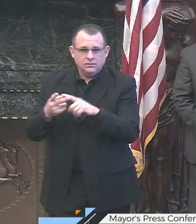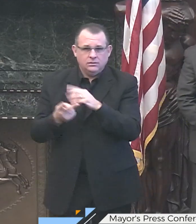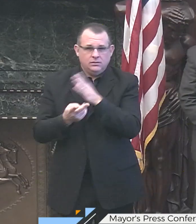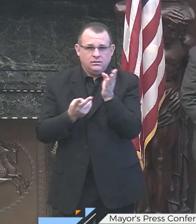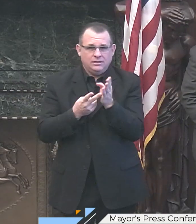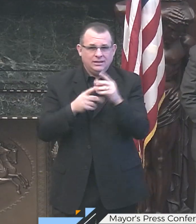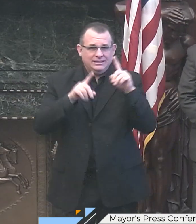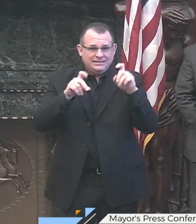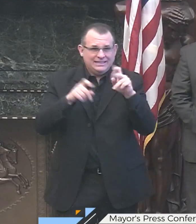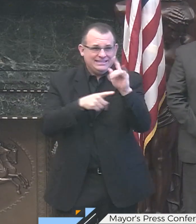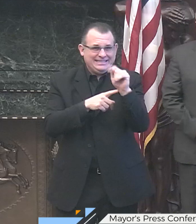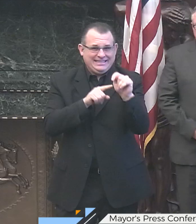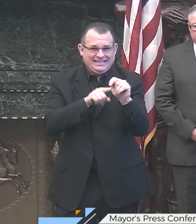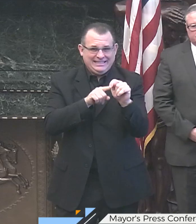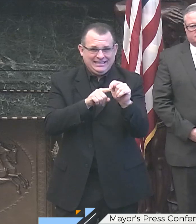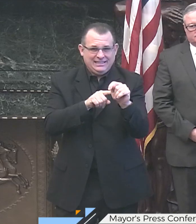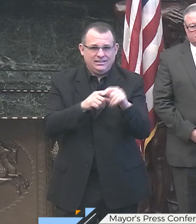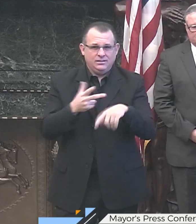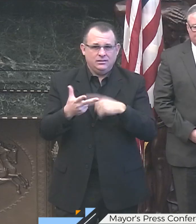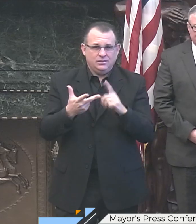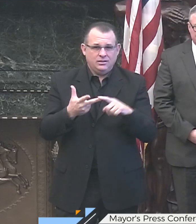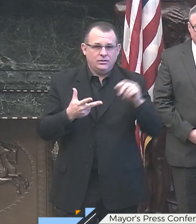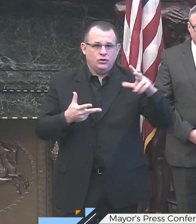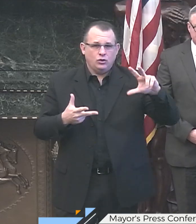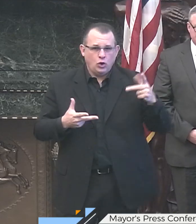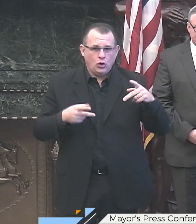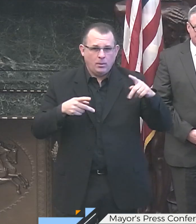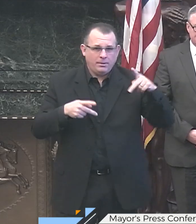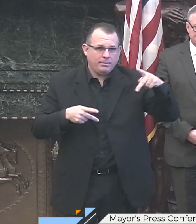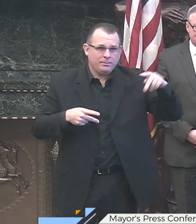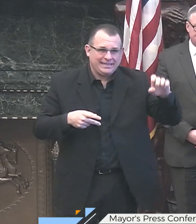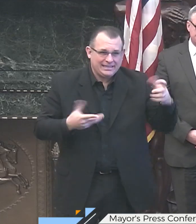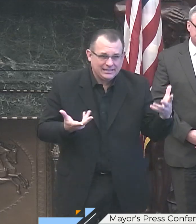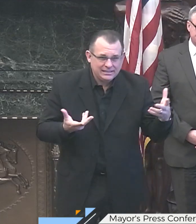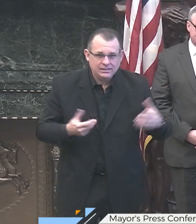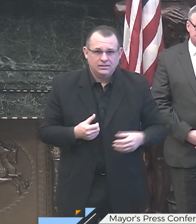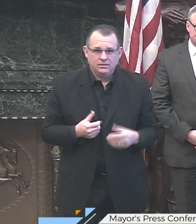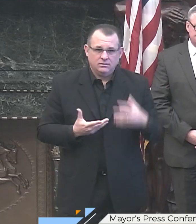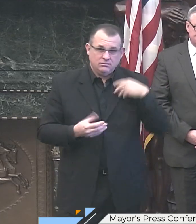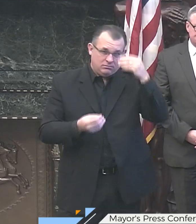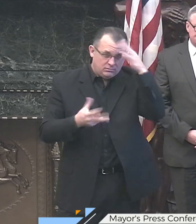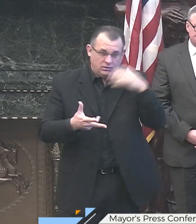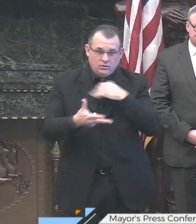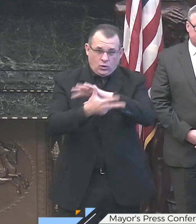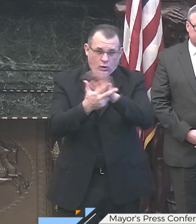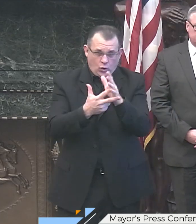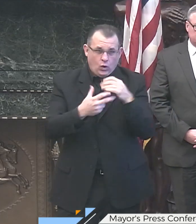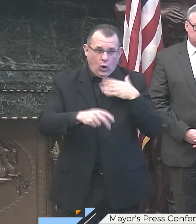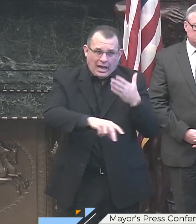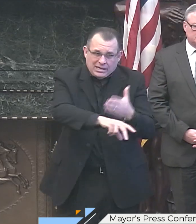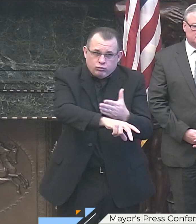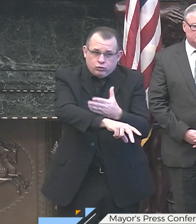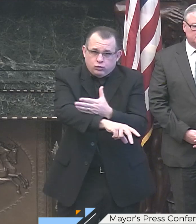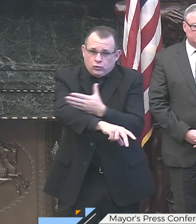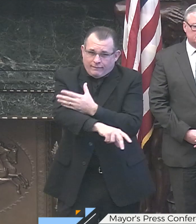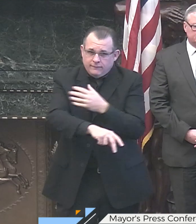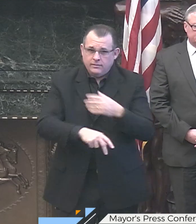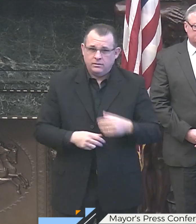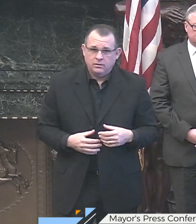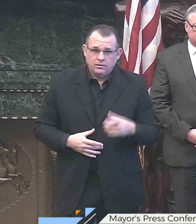personal protective equipment. I can say all of those are getting better, and all of those eventually will make it so that we can test more people, but